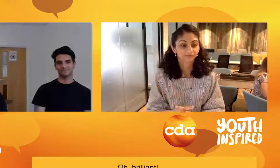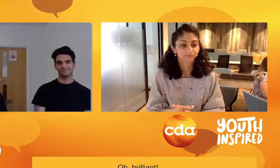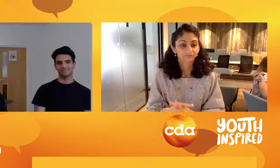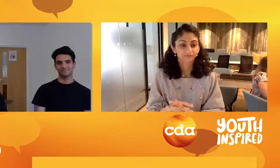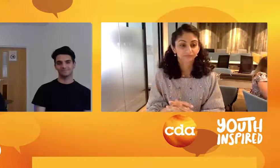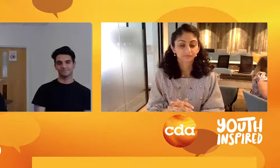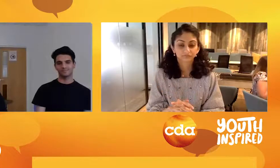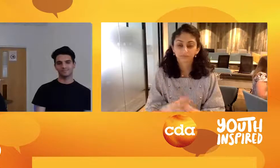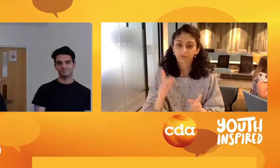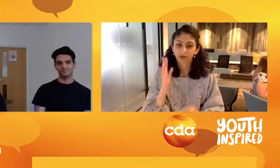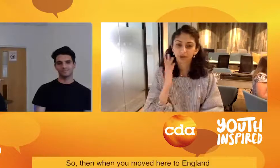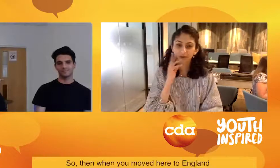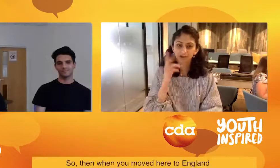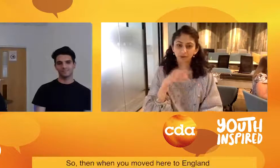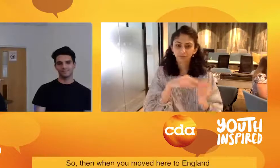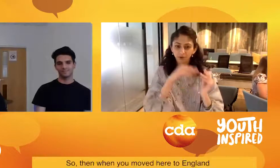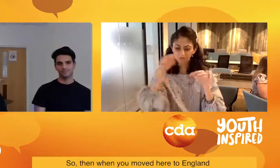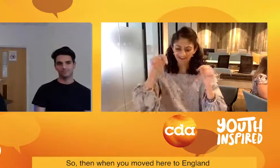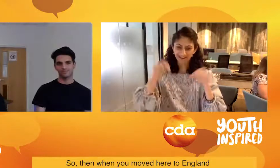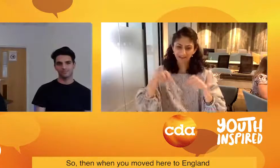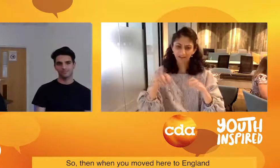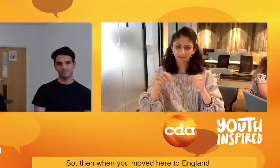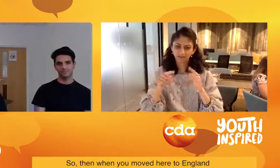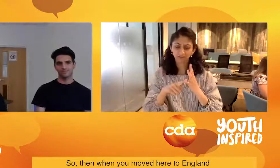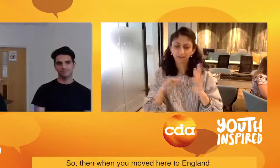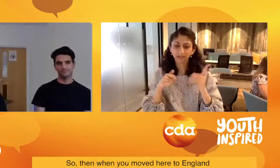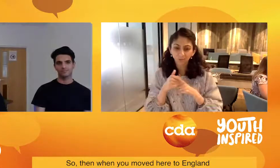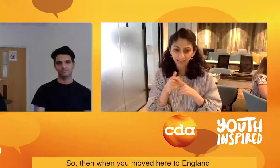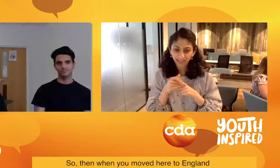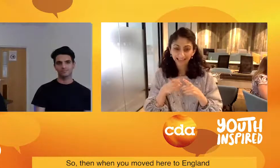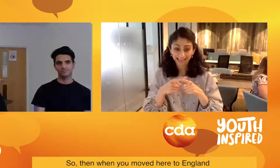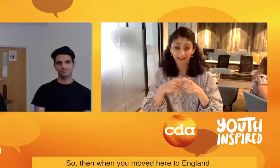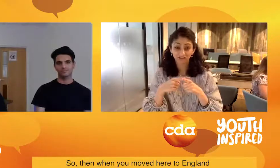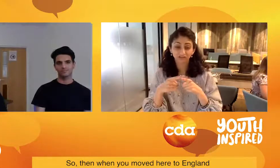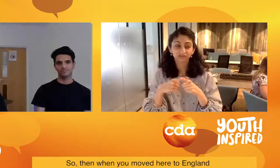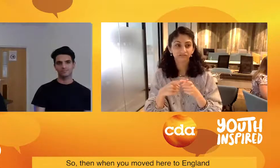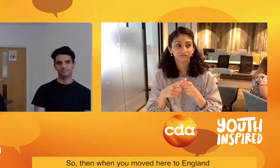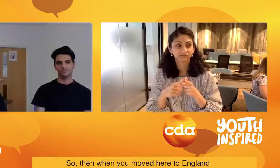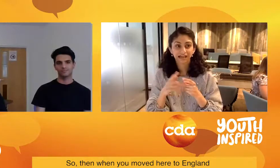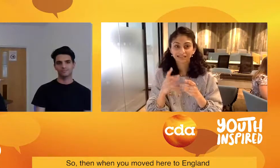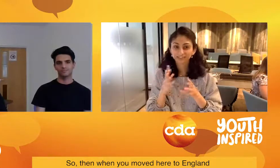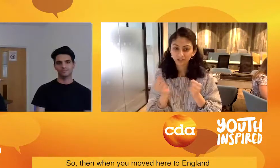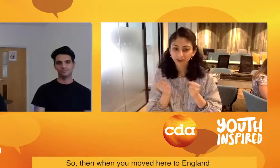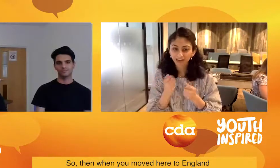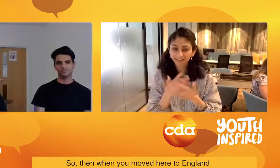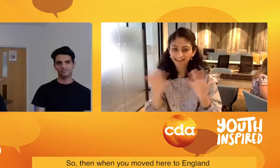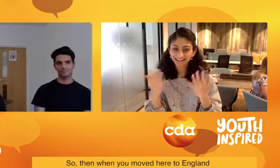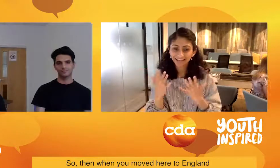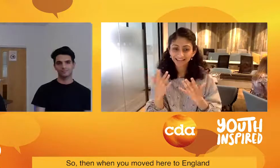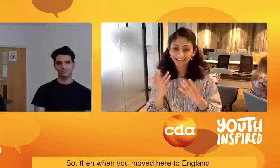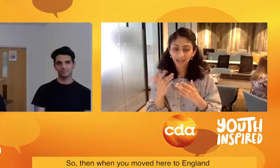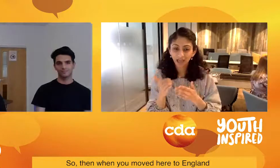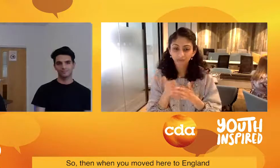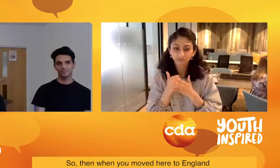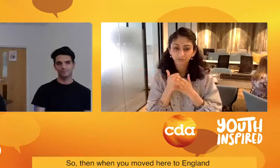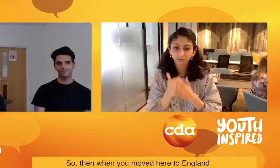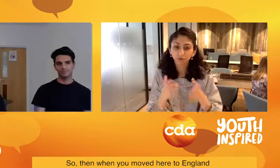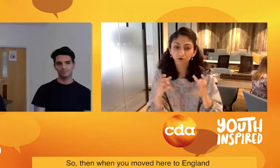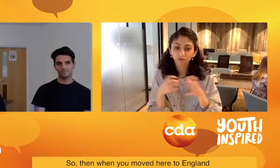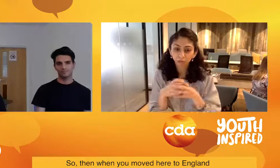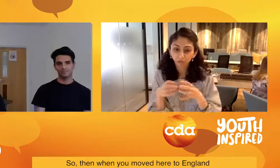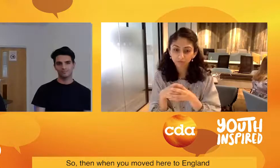Oh, brilliant. So then when you moved here to England again, did you have